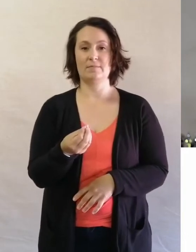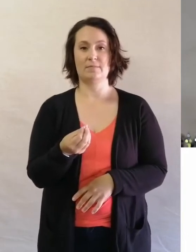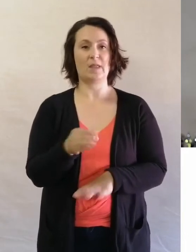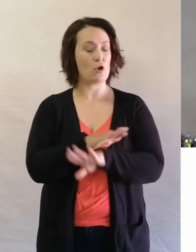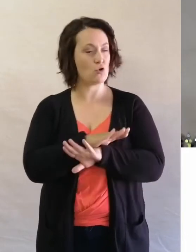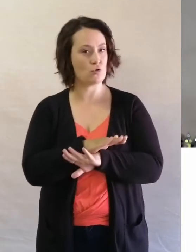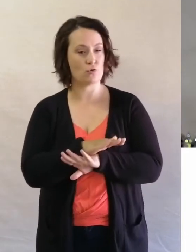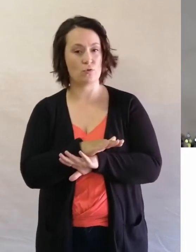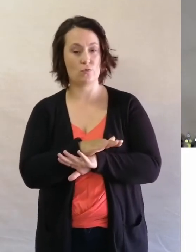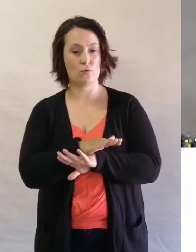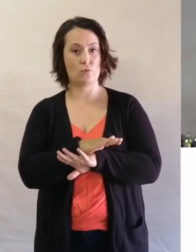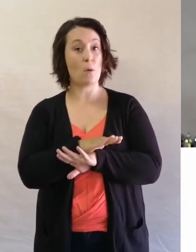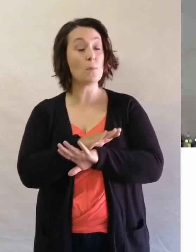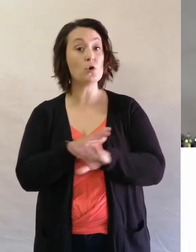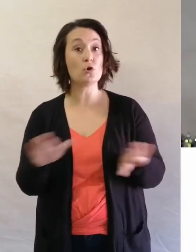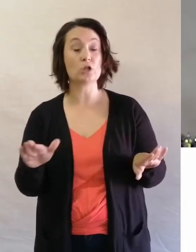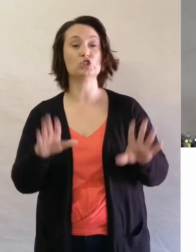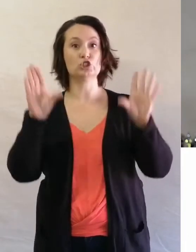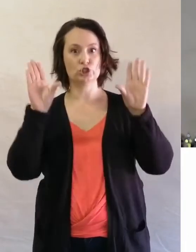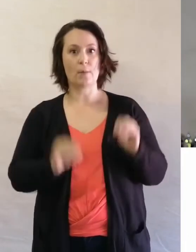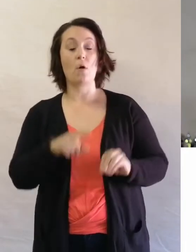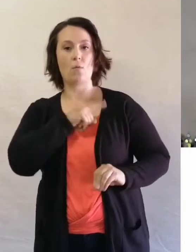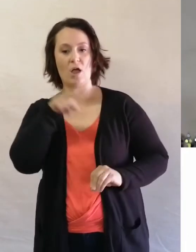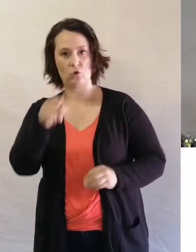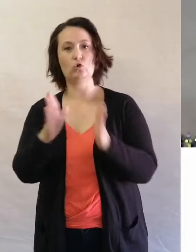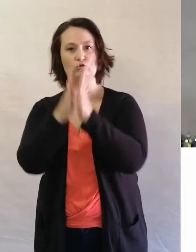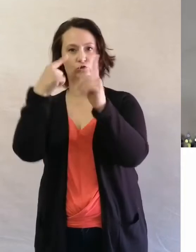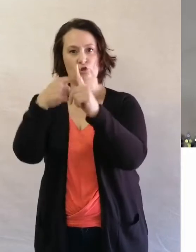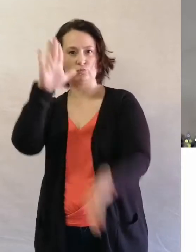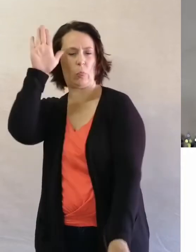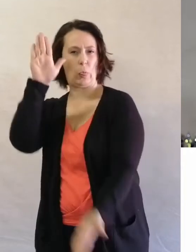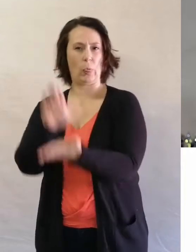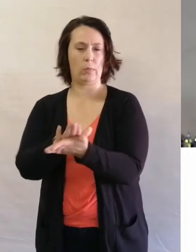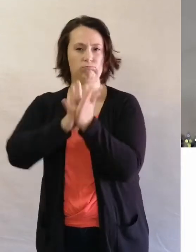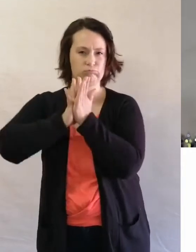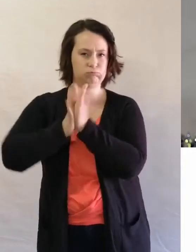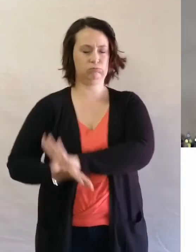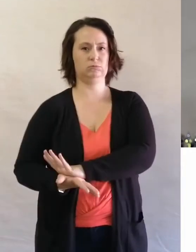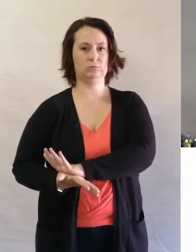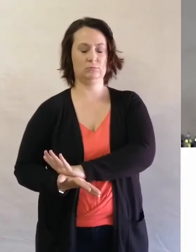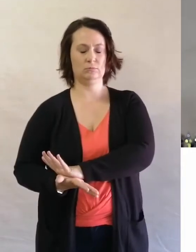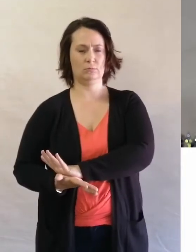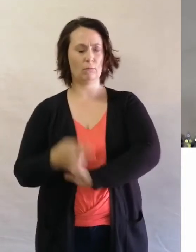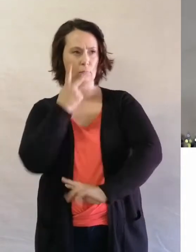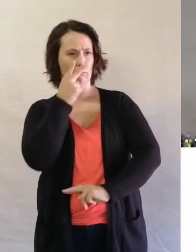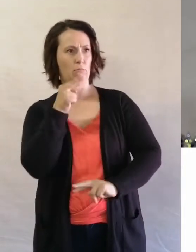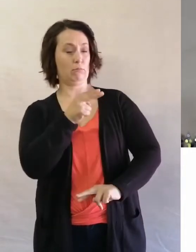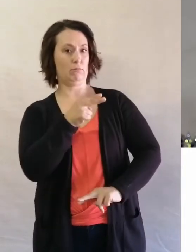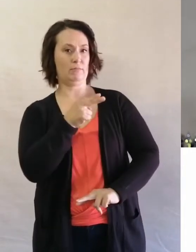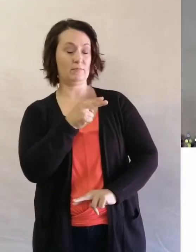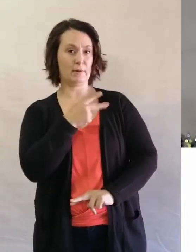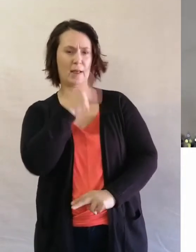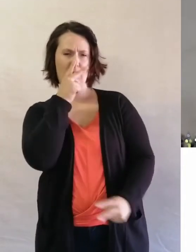rest until your church is no more. And I remember in that moment looking at these